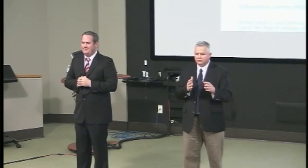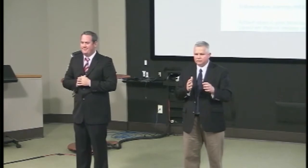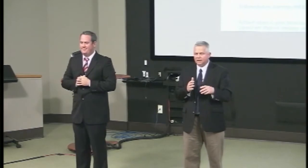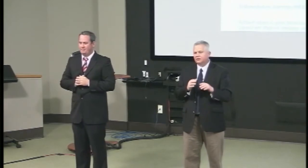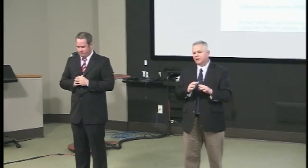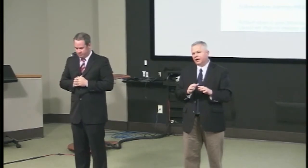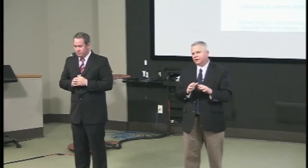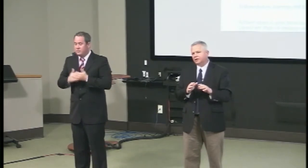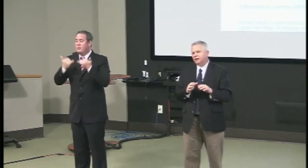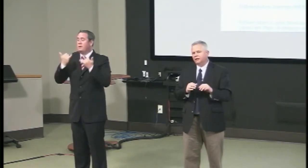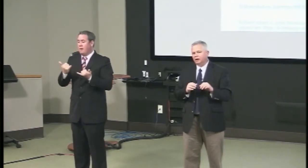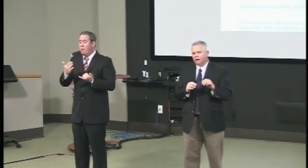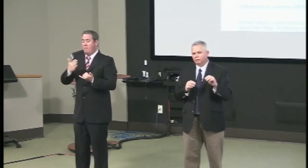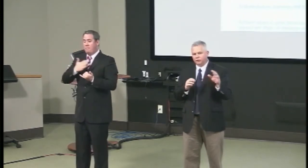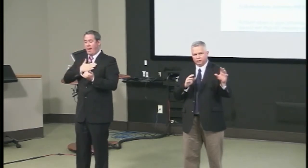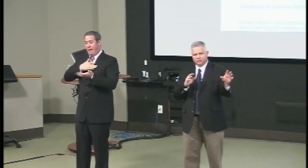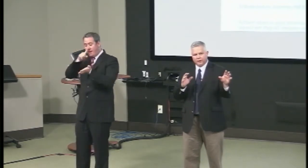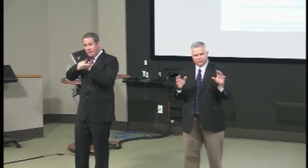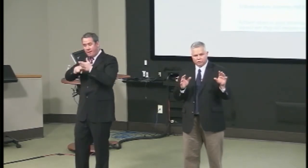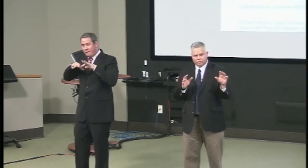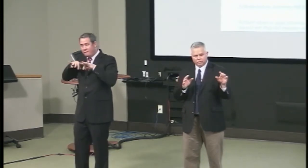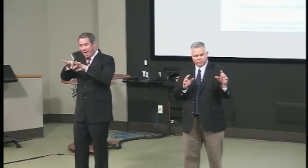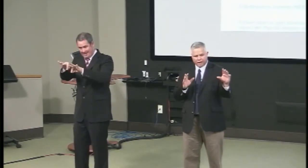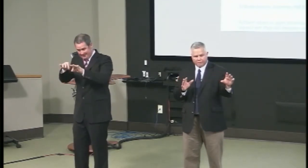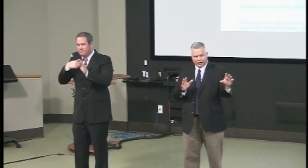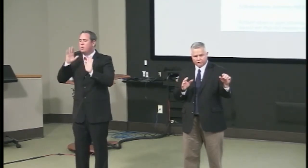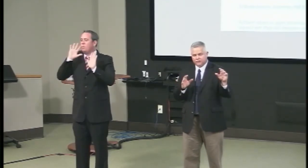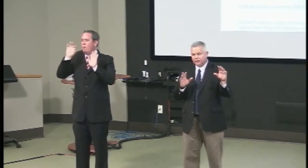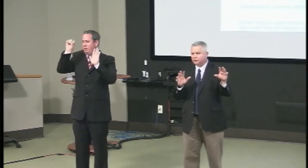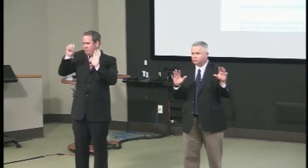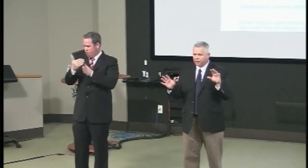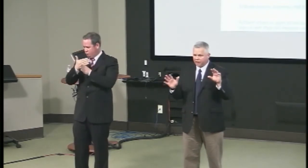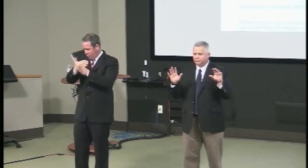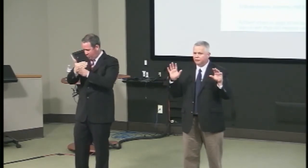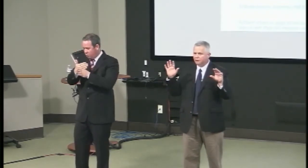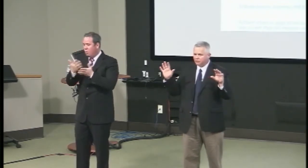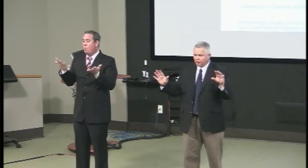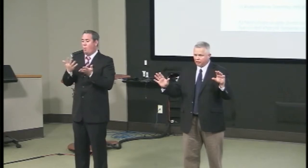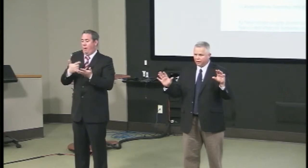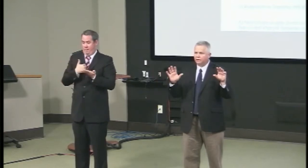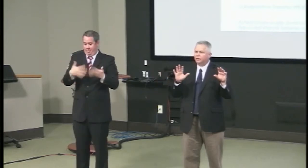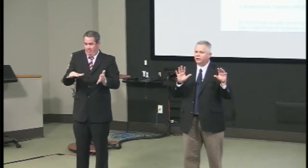have seen to date with respect to the brain patterns that discriminate